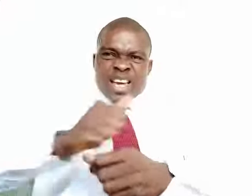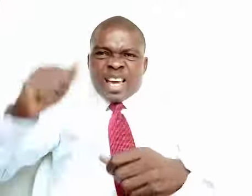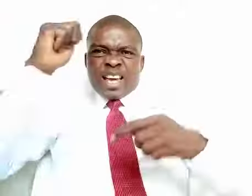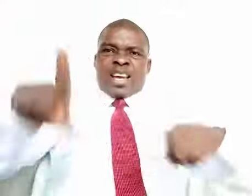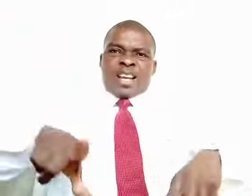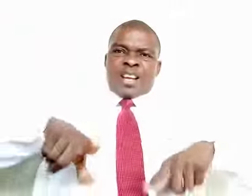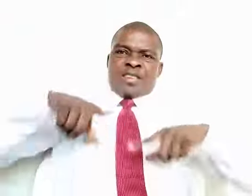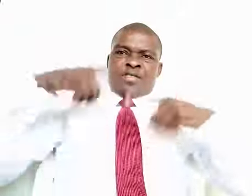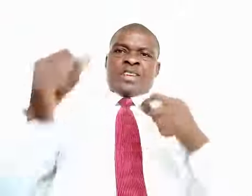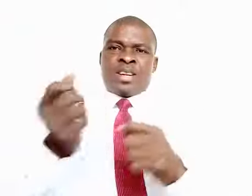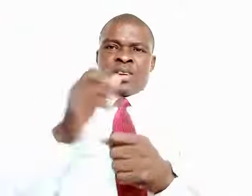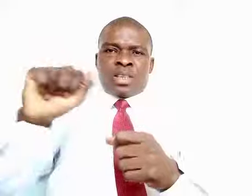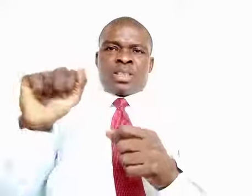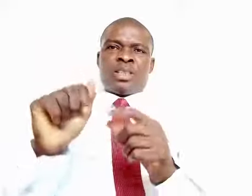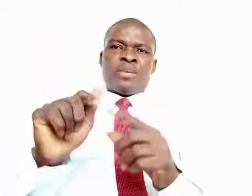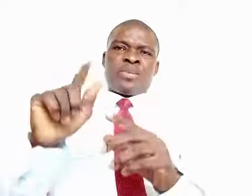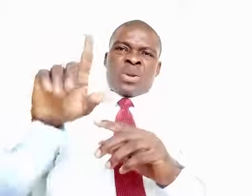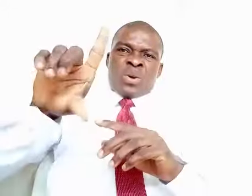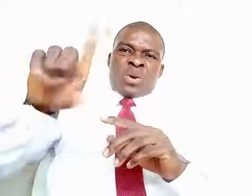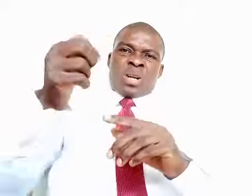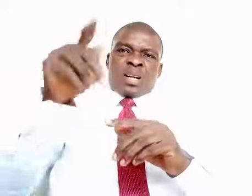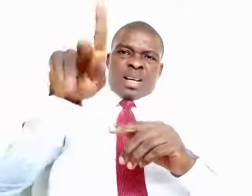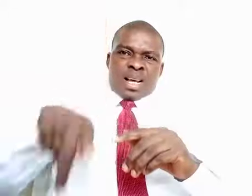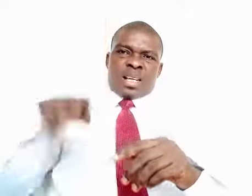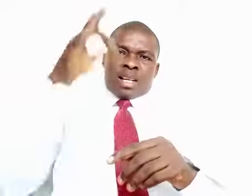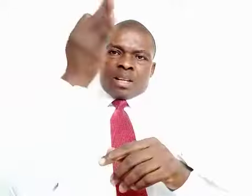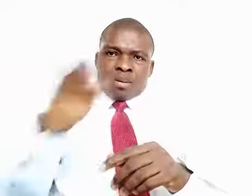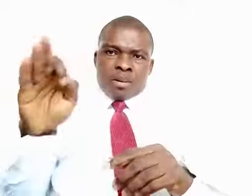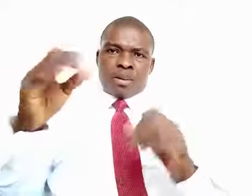organism lacking the power of locomotion.